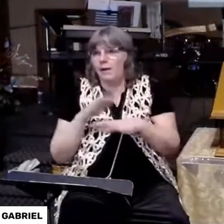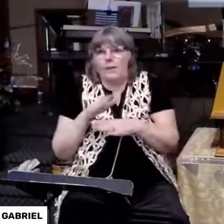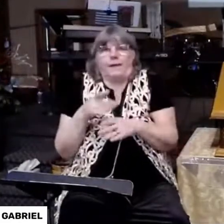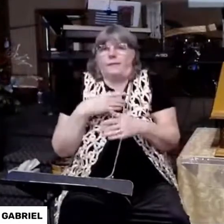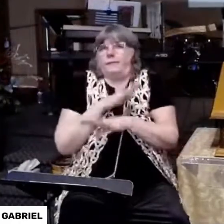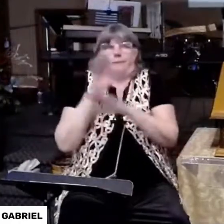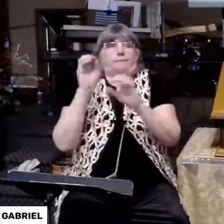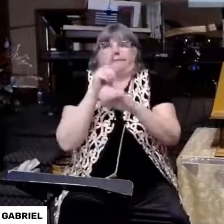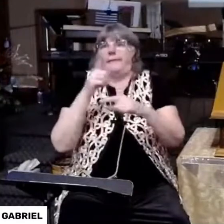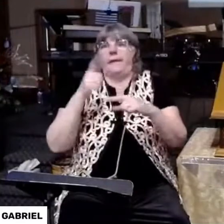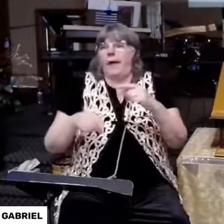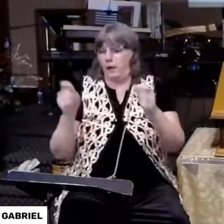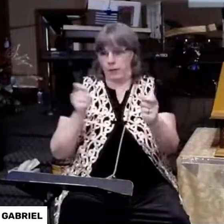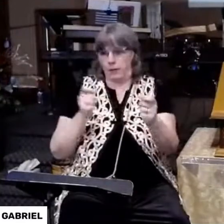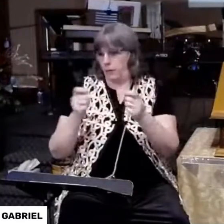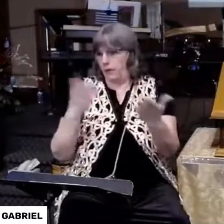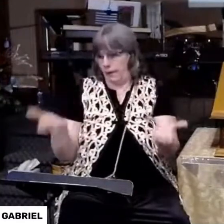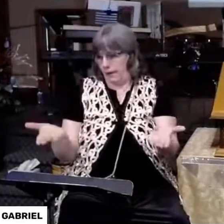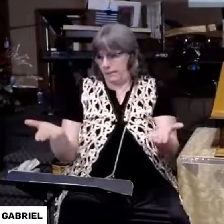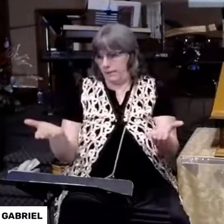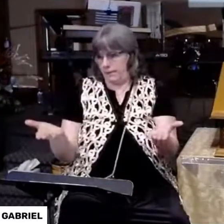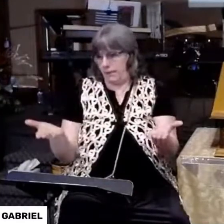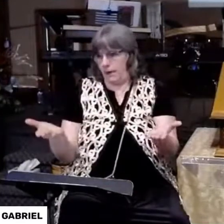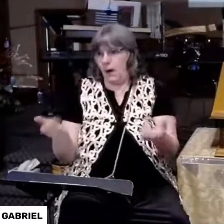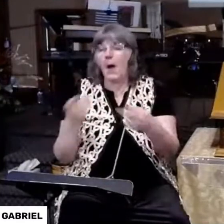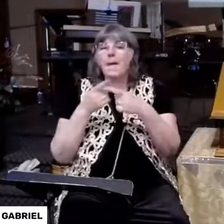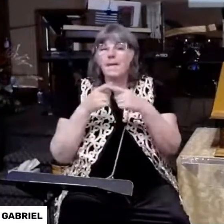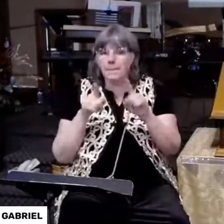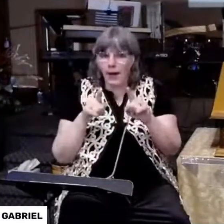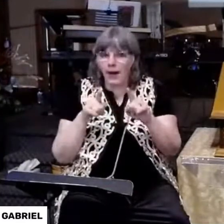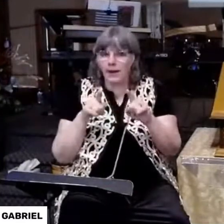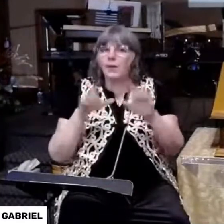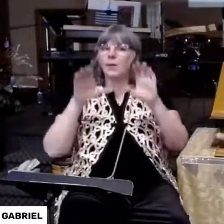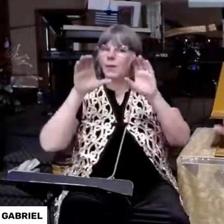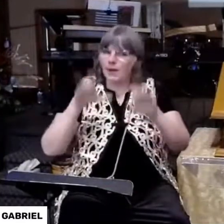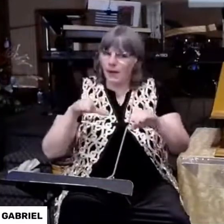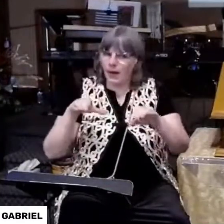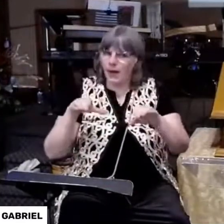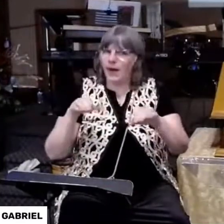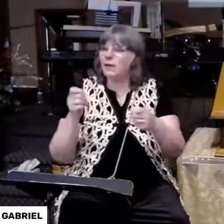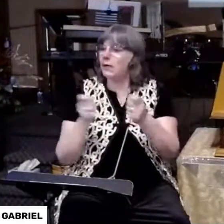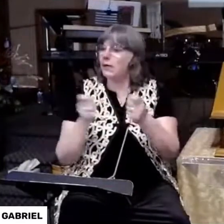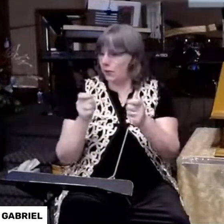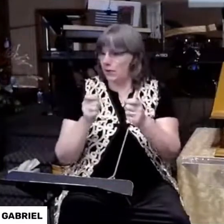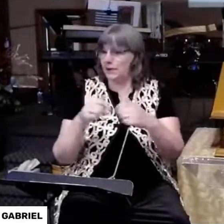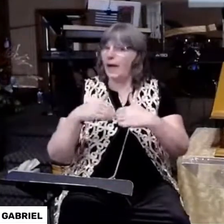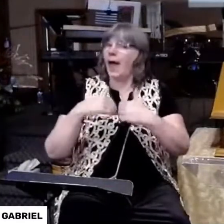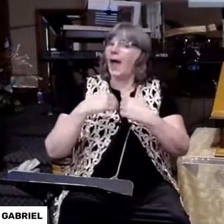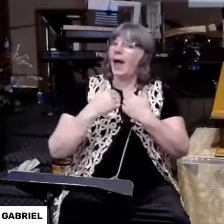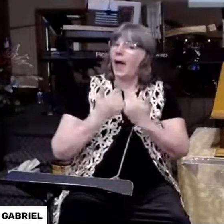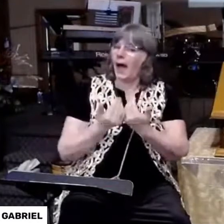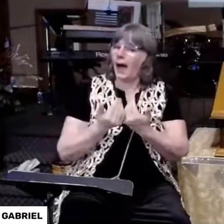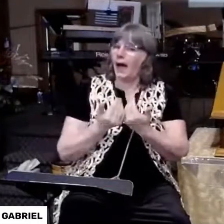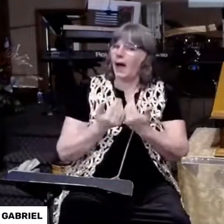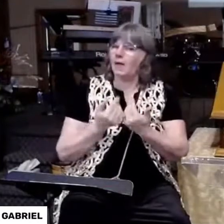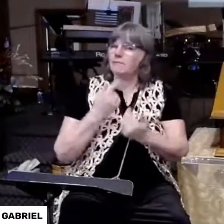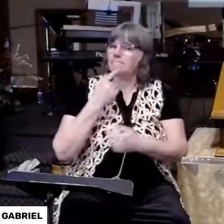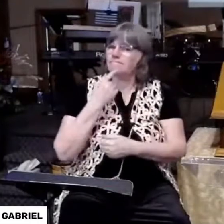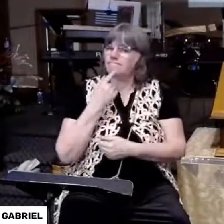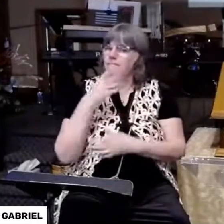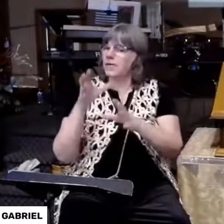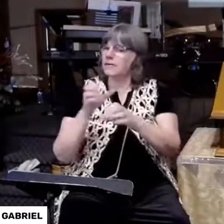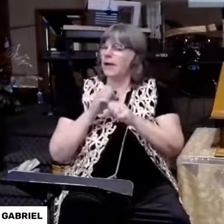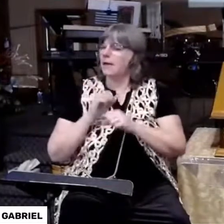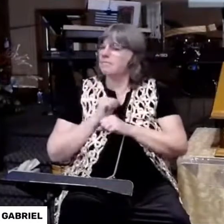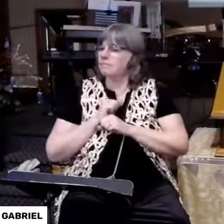You know? So, but what we have control is how we interpret these things,